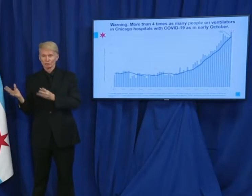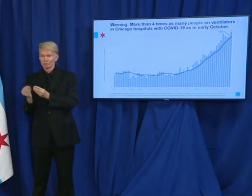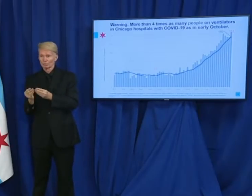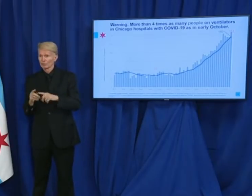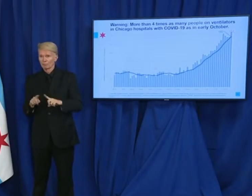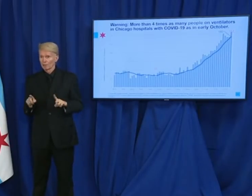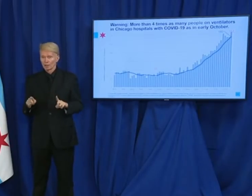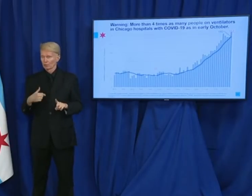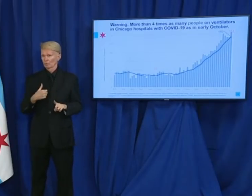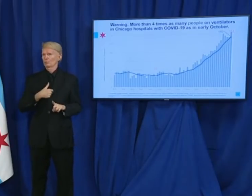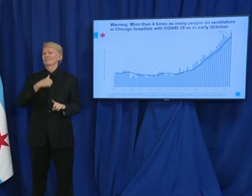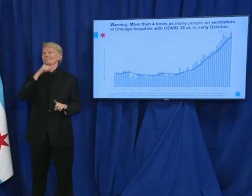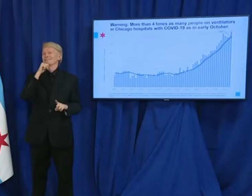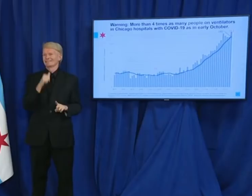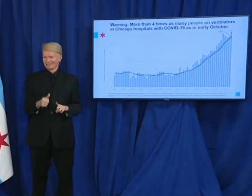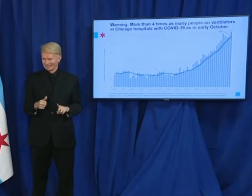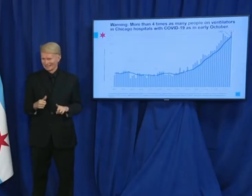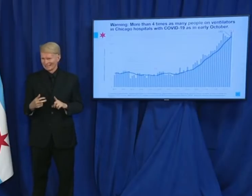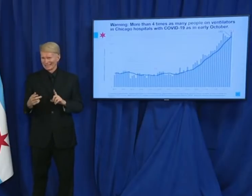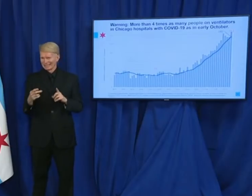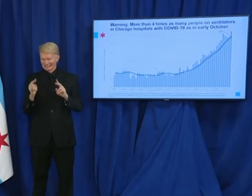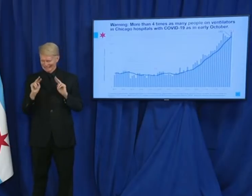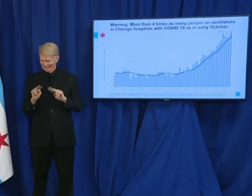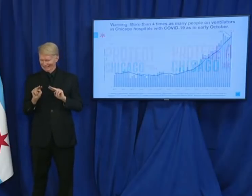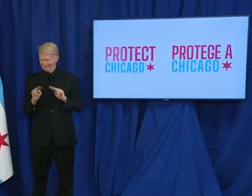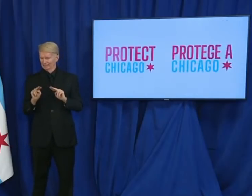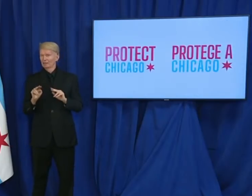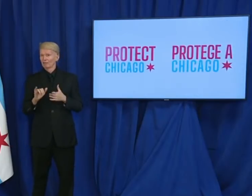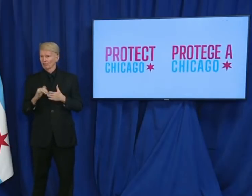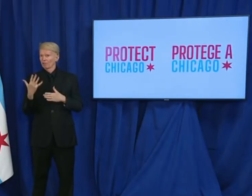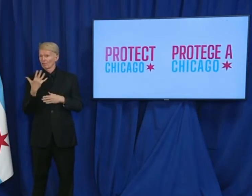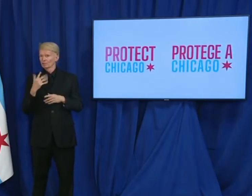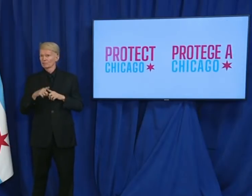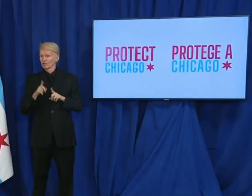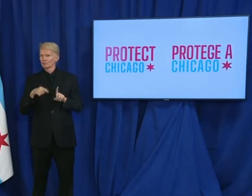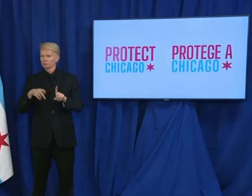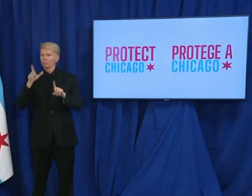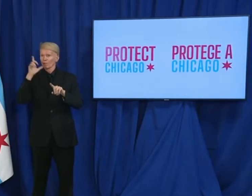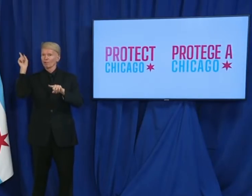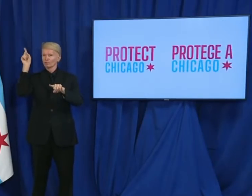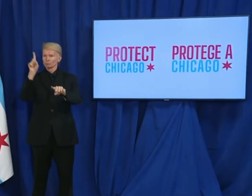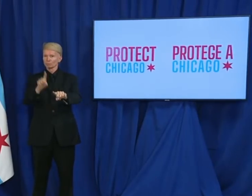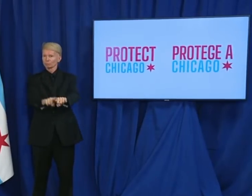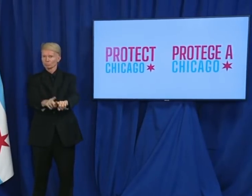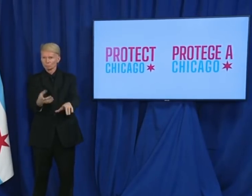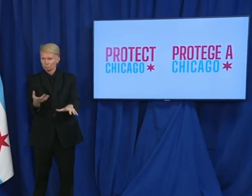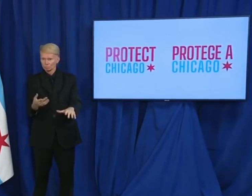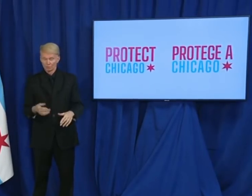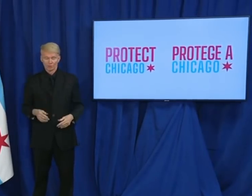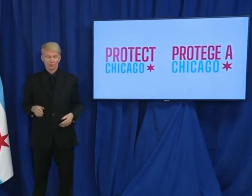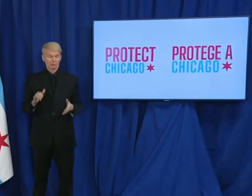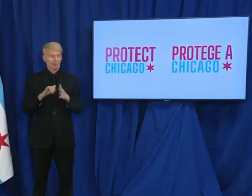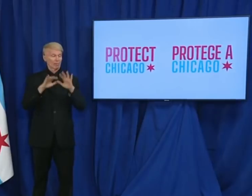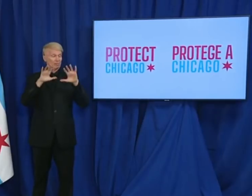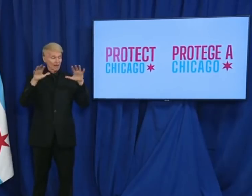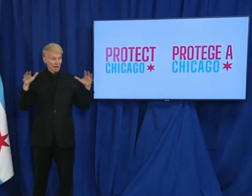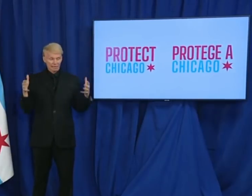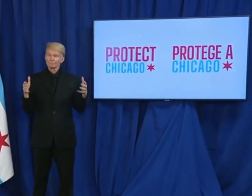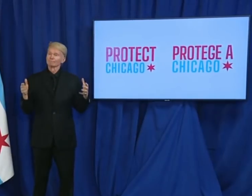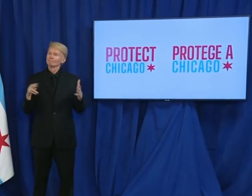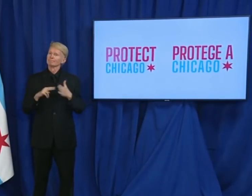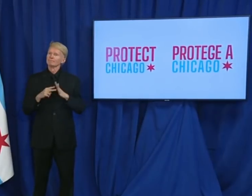seen signs of any of this heading the right way yet. And so in that context, of course, we've launched